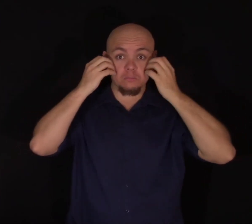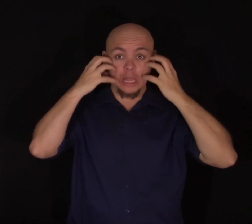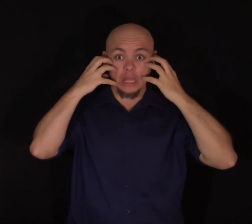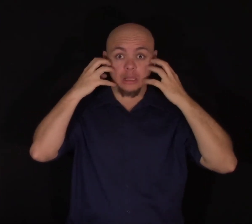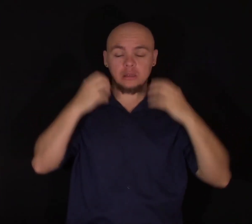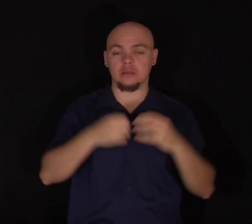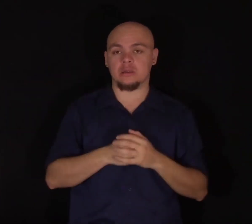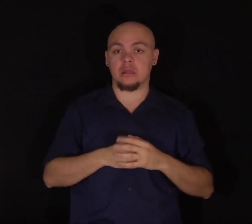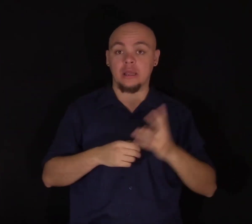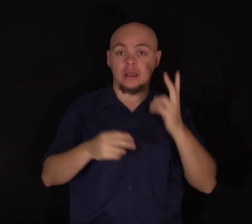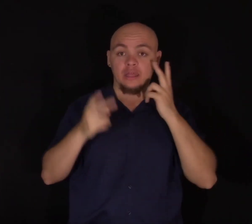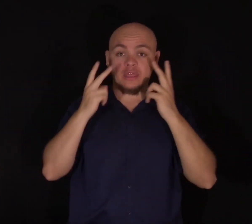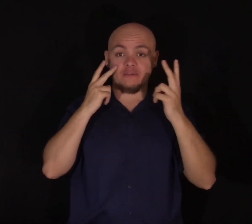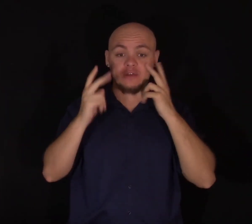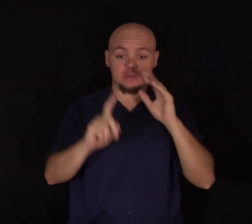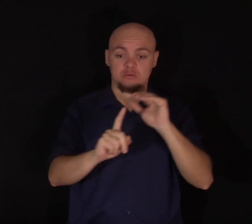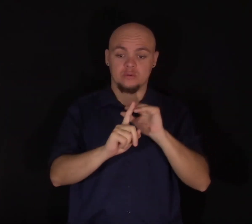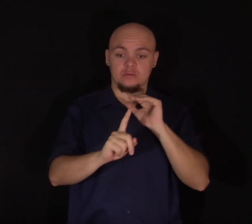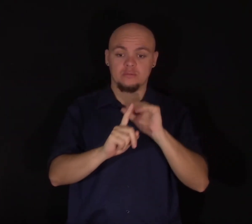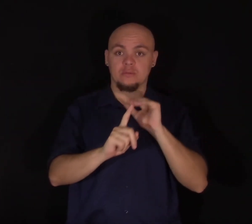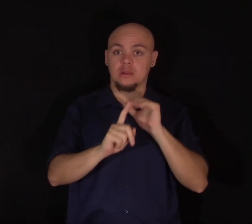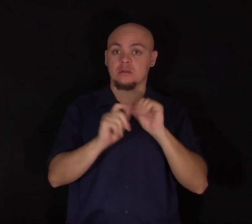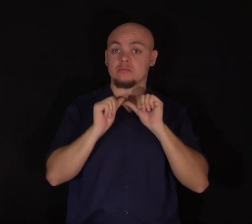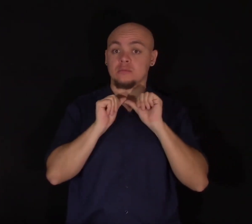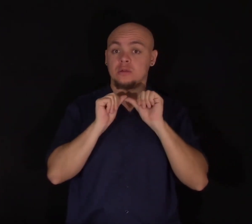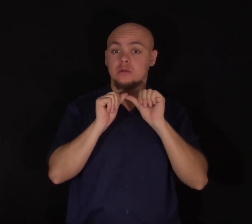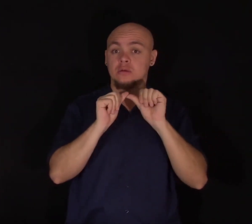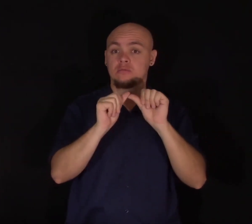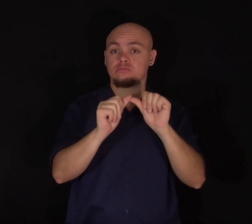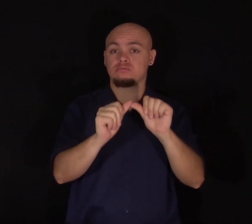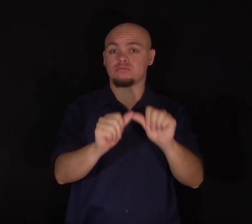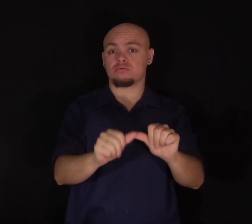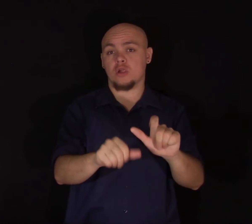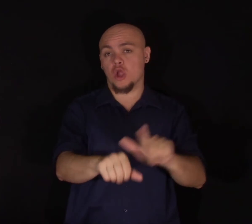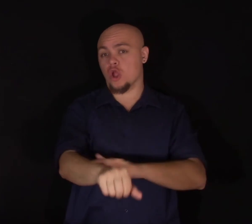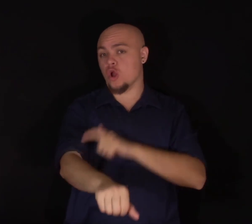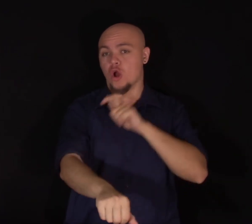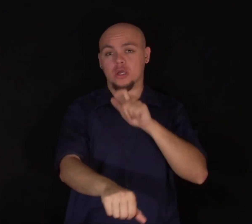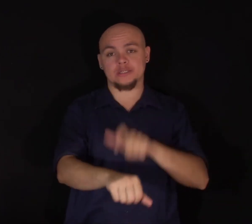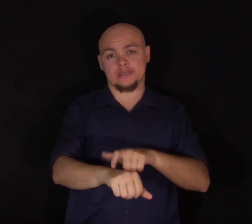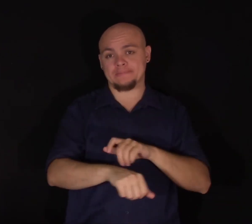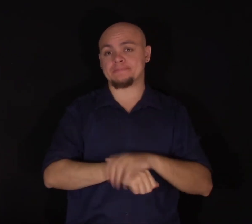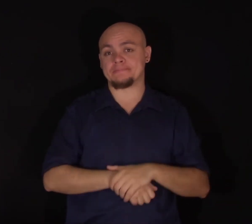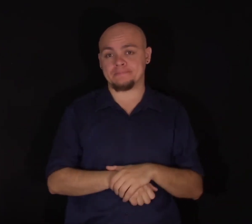And the visual reminder of that episode lasted long after it had finished.